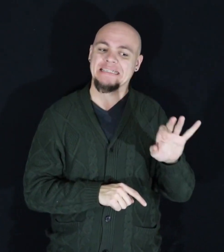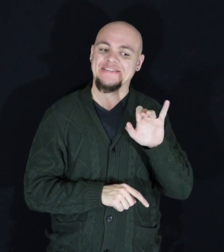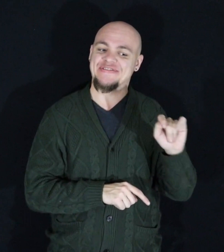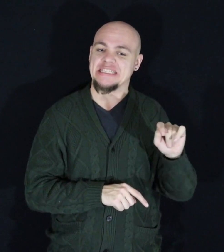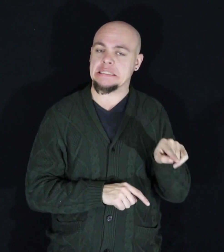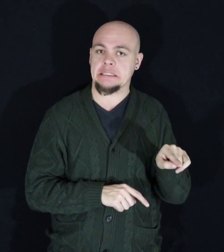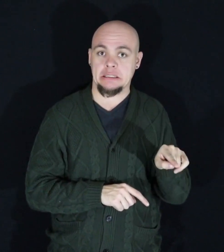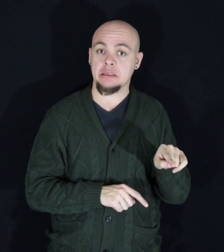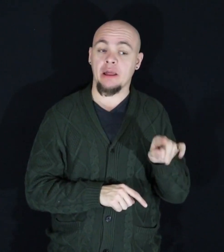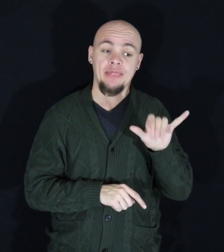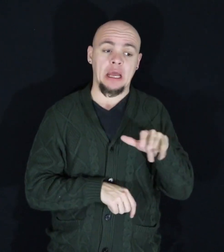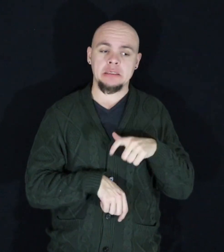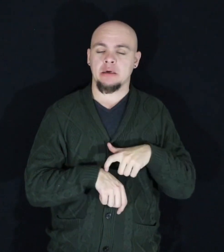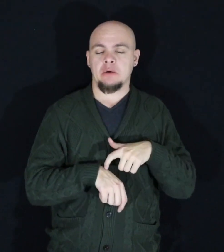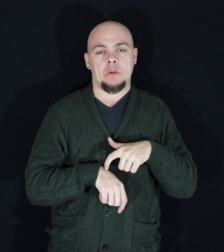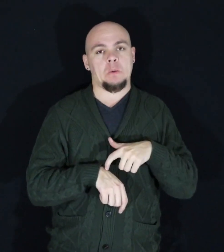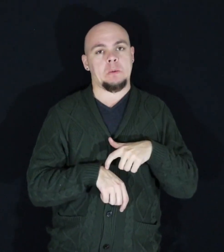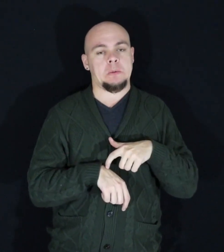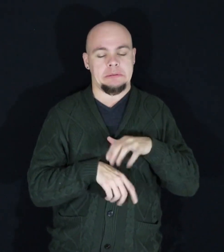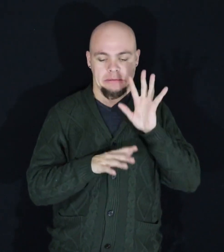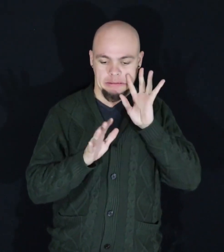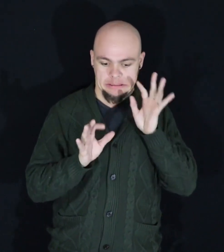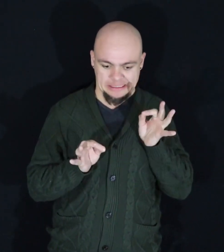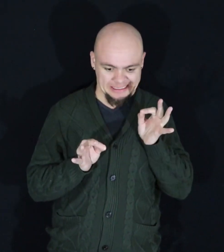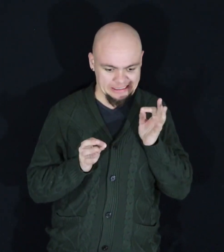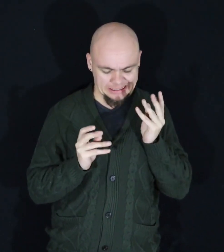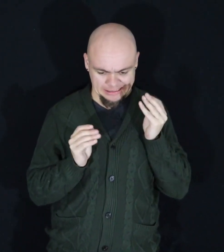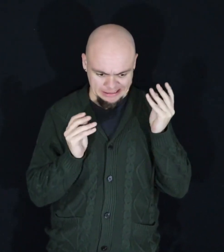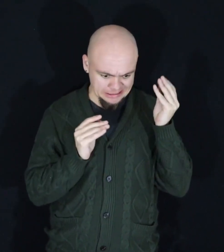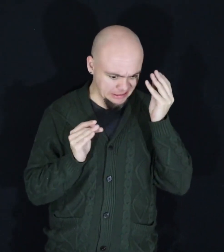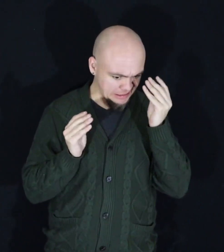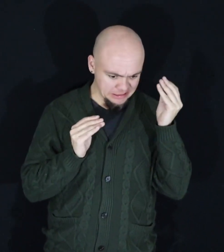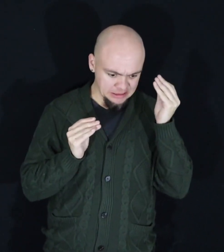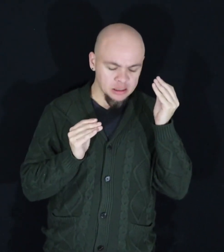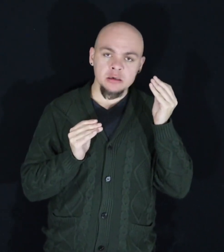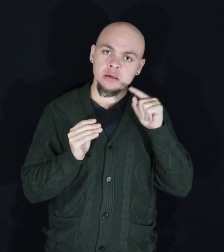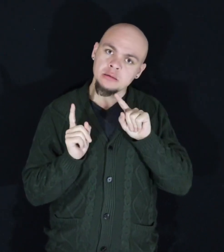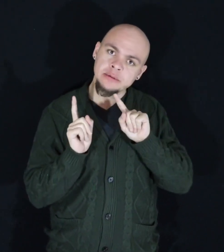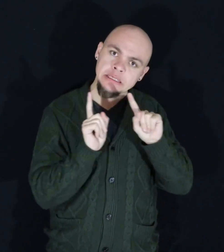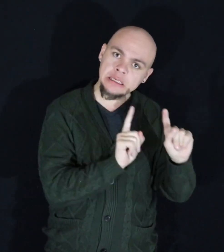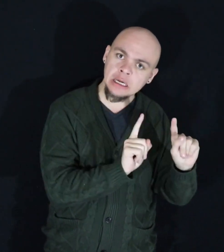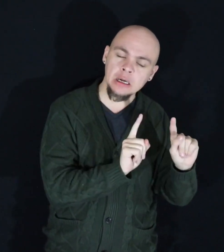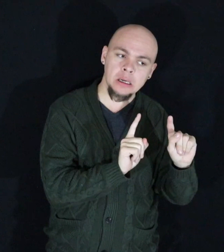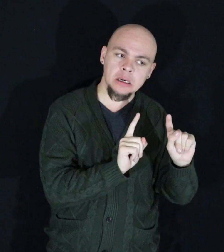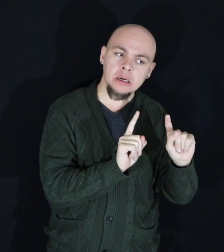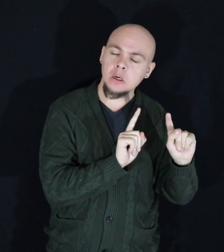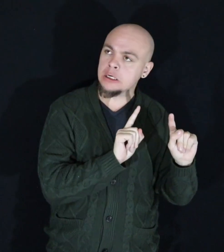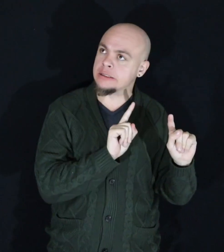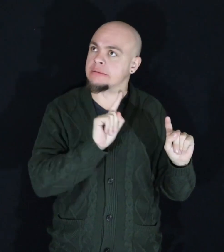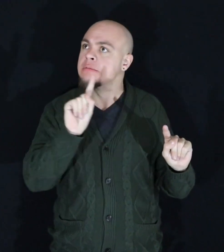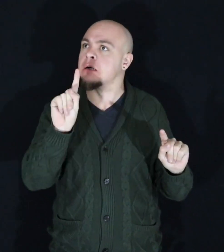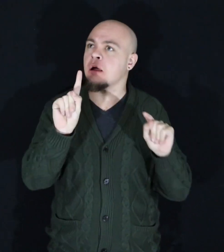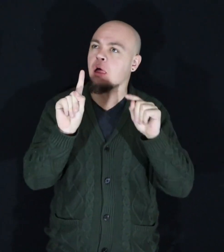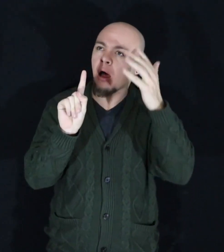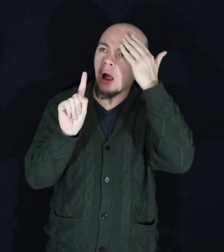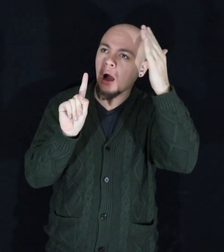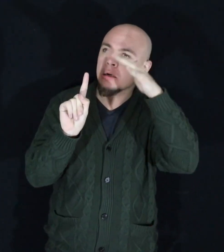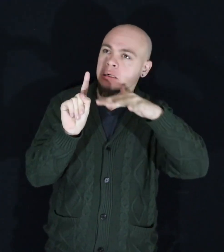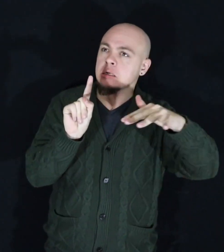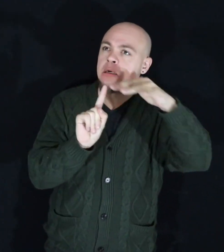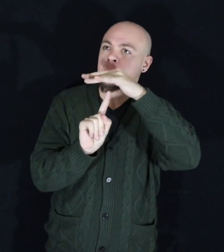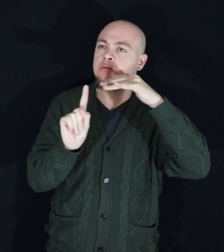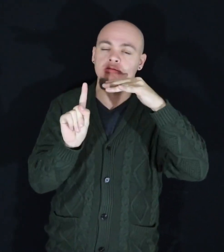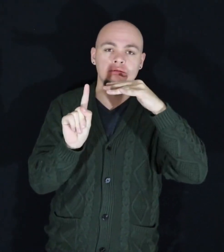really critical turning point in decision making, where I got to decide whether to turn back with him or continue on into the unknown